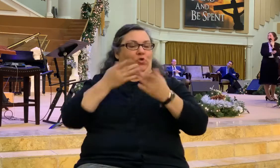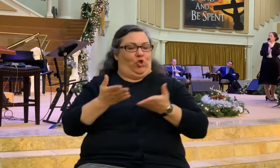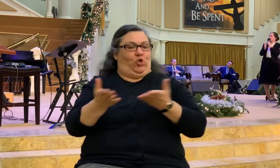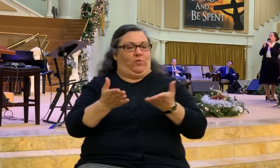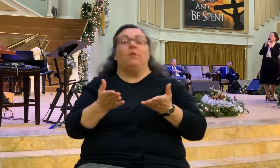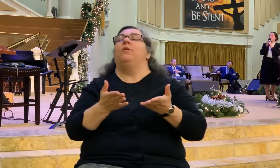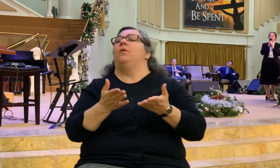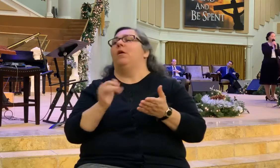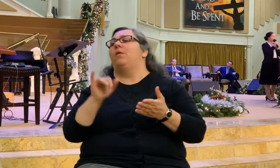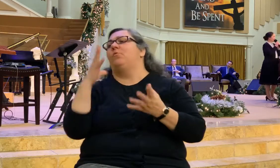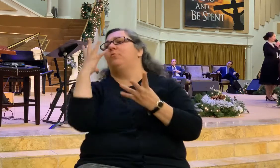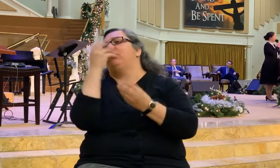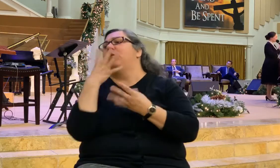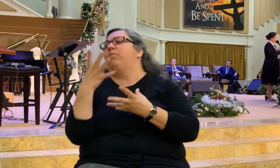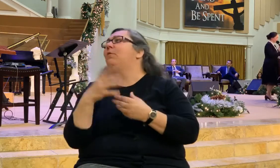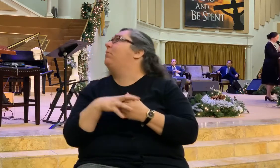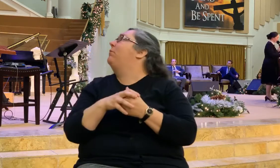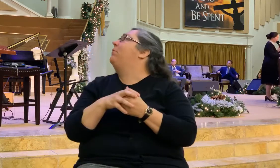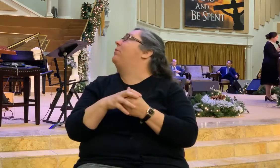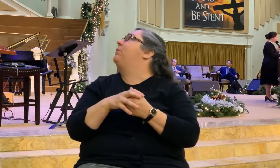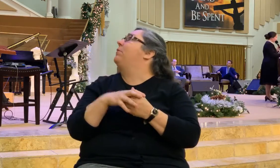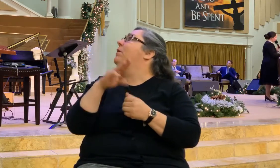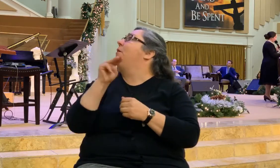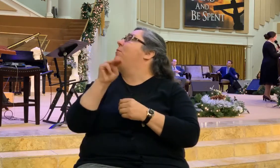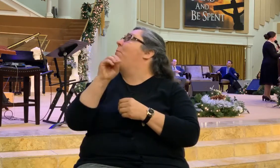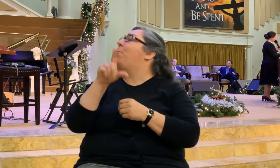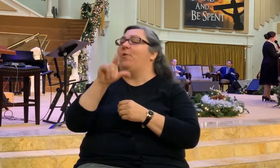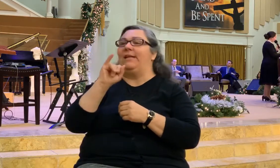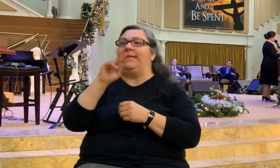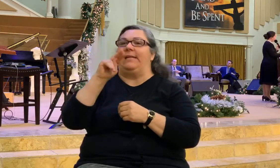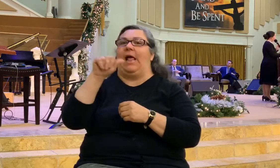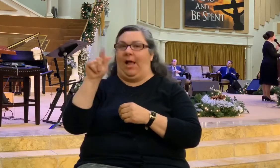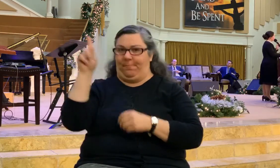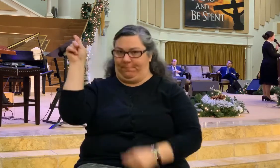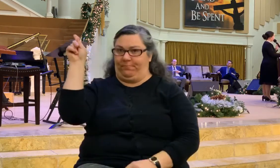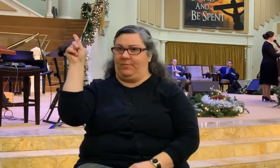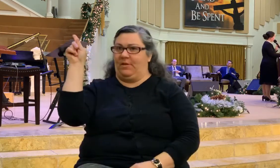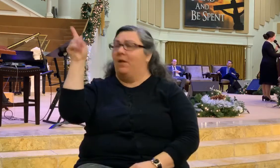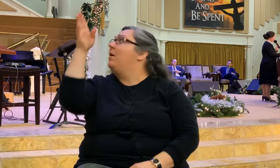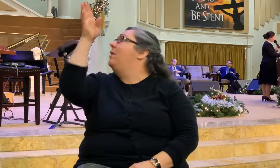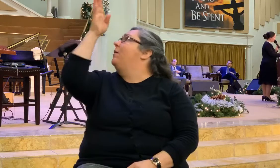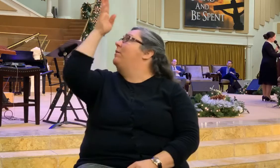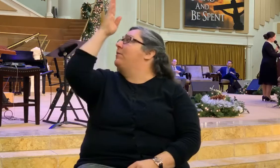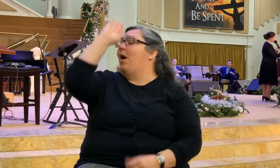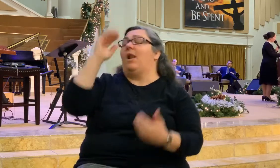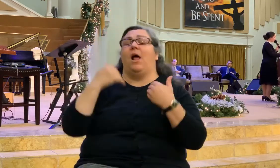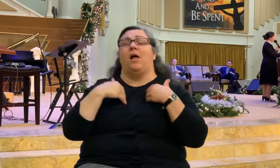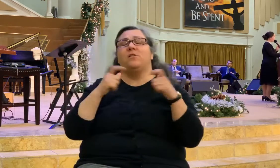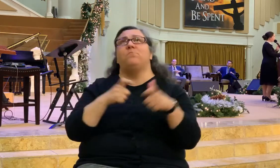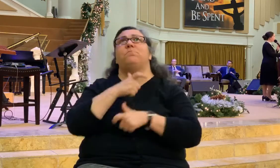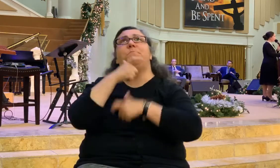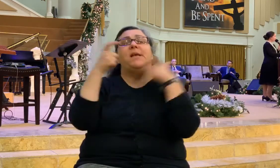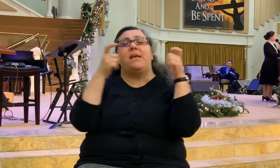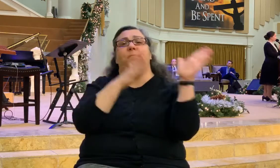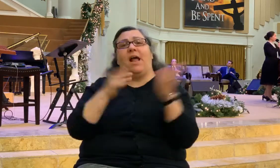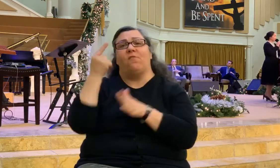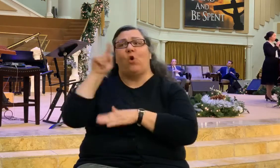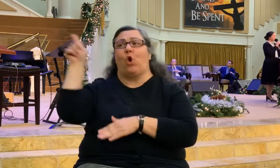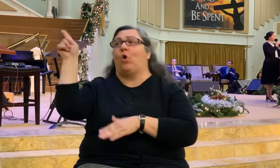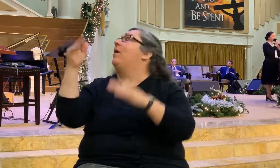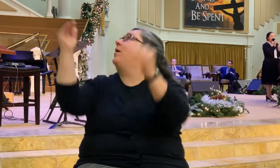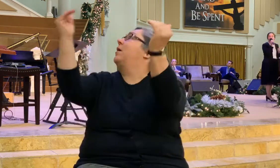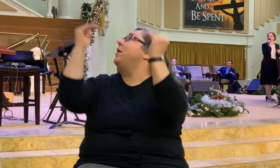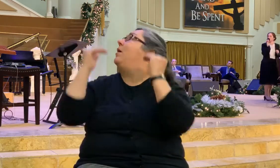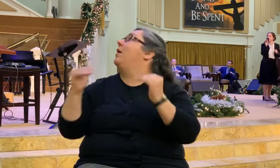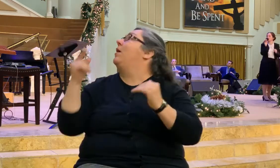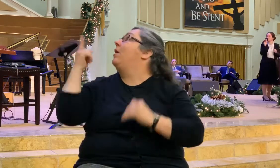And yes, that's Elena. And God has so big things in store for her. And the next picture is